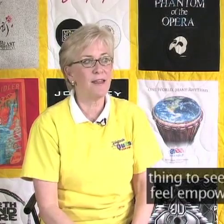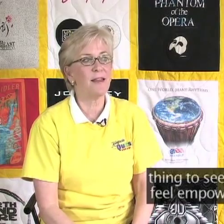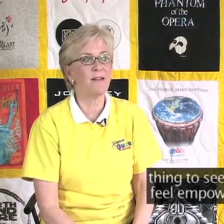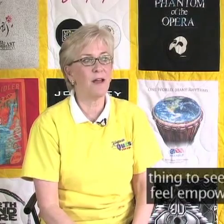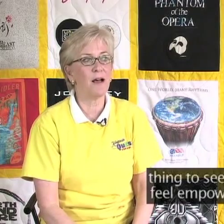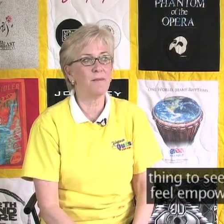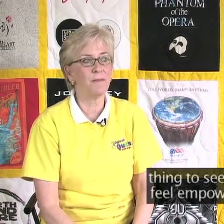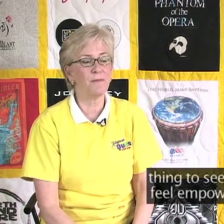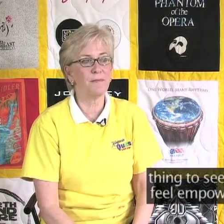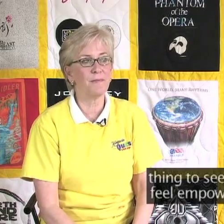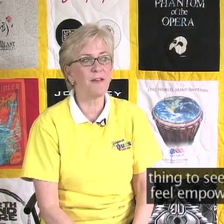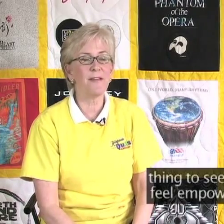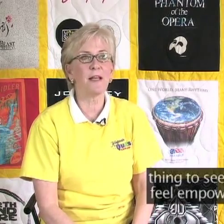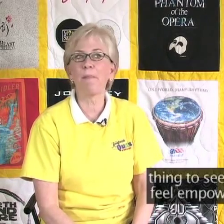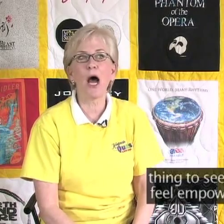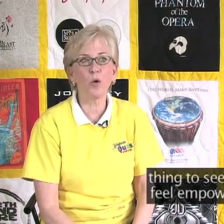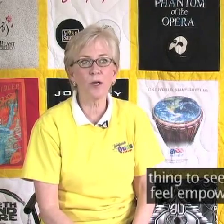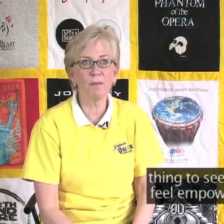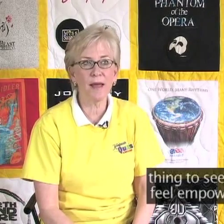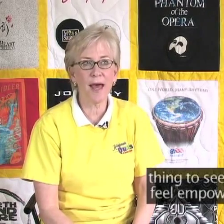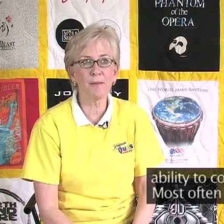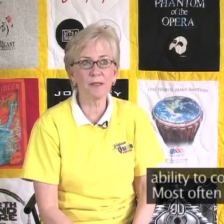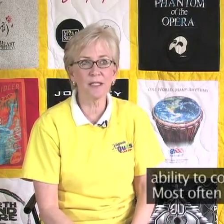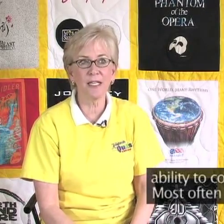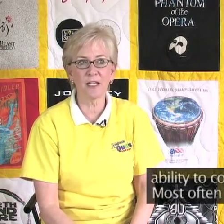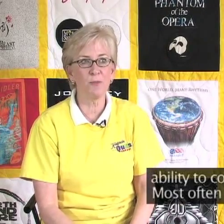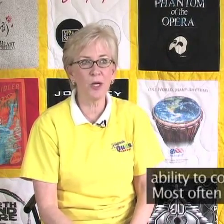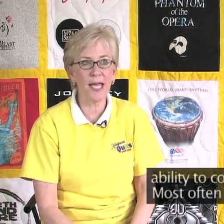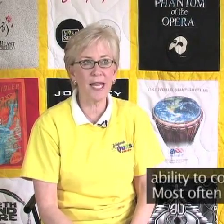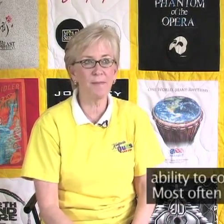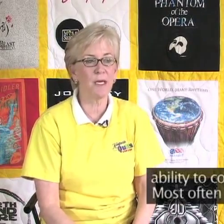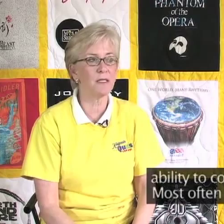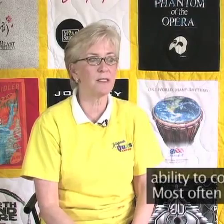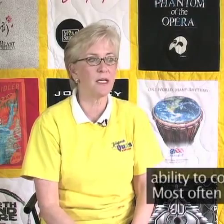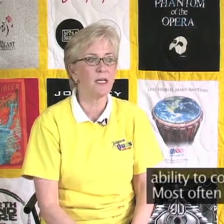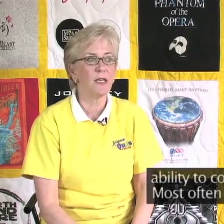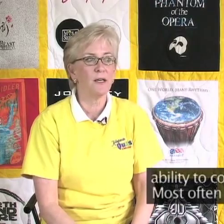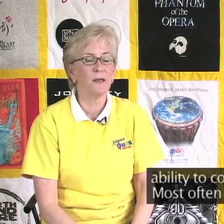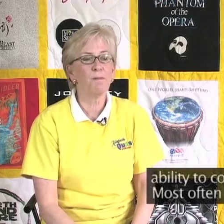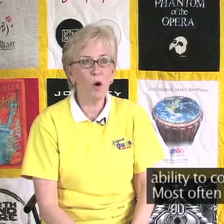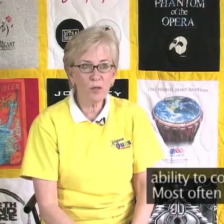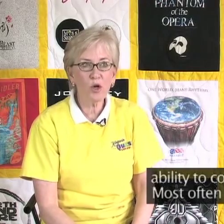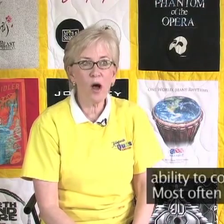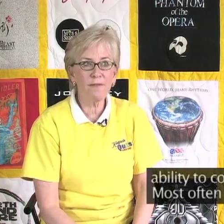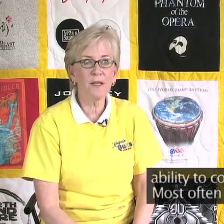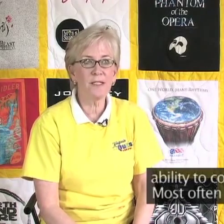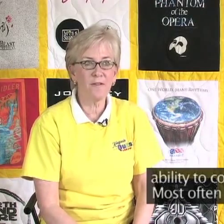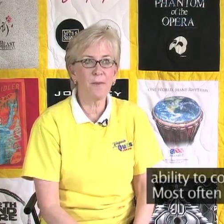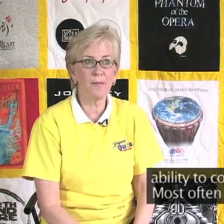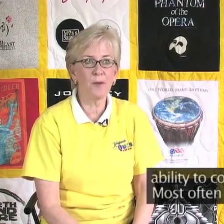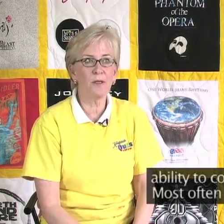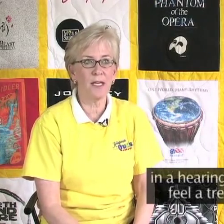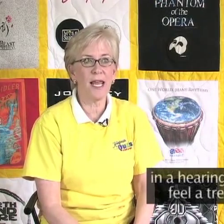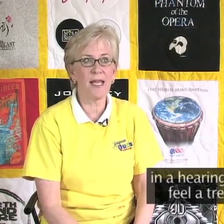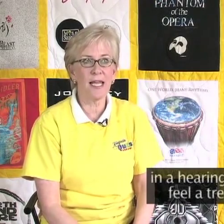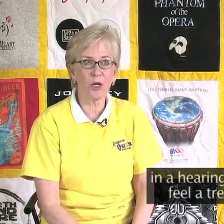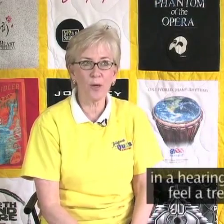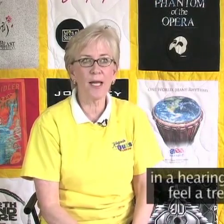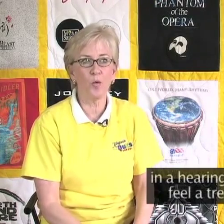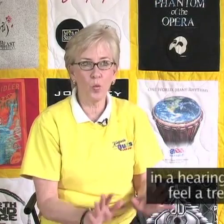think they feel empowered by that ability to communicate because most often, deaf people in a hearing